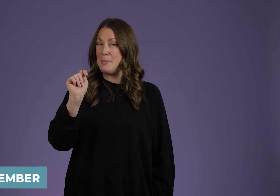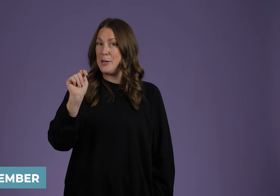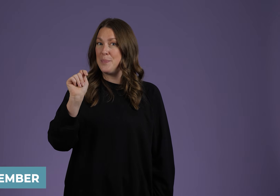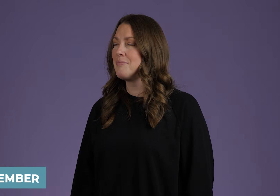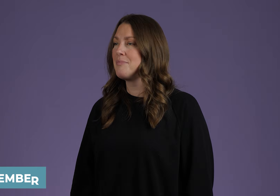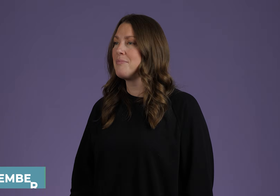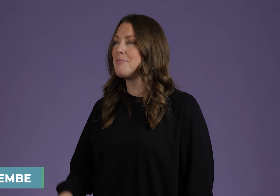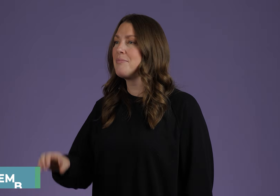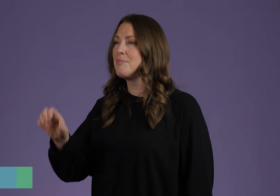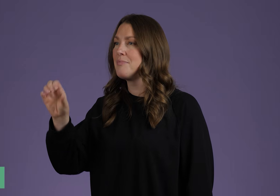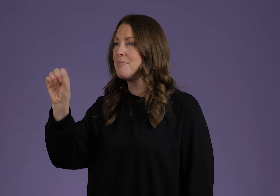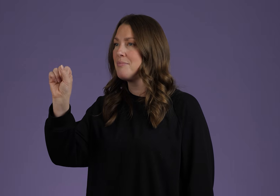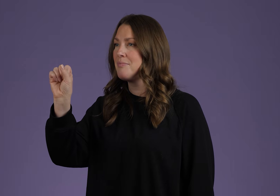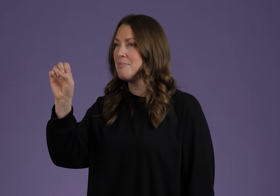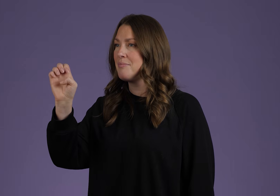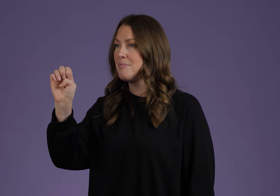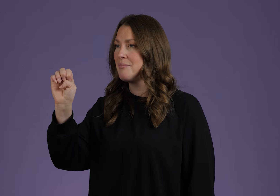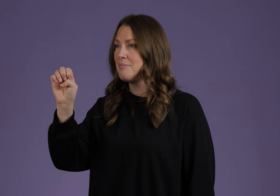September. It's abbreviated